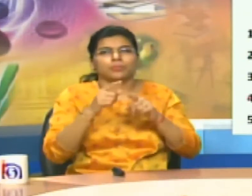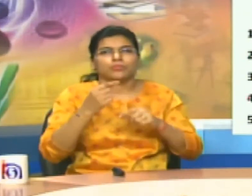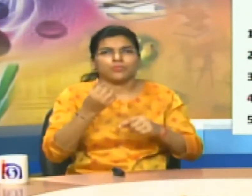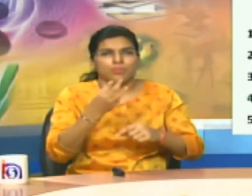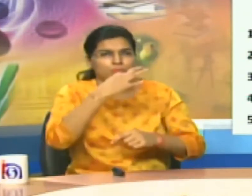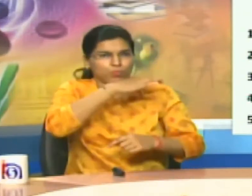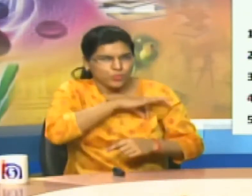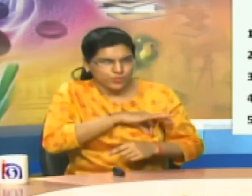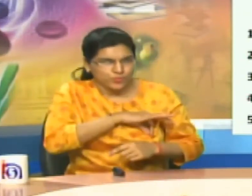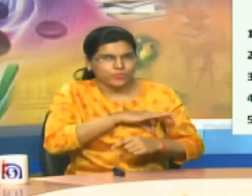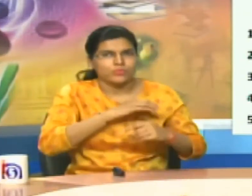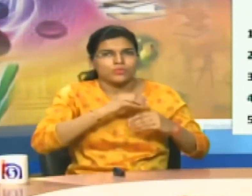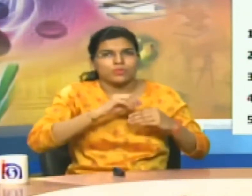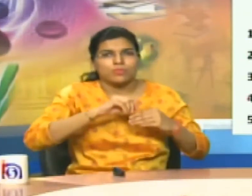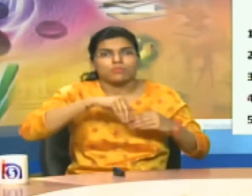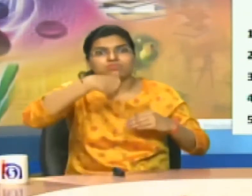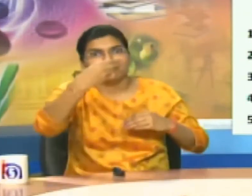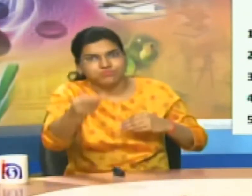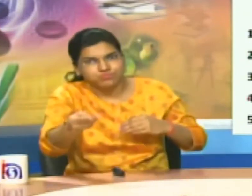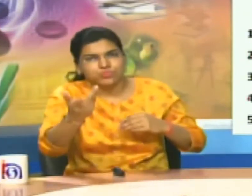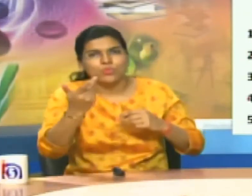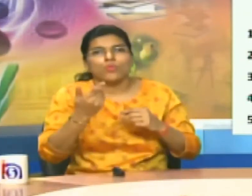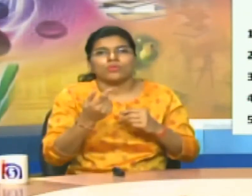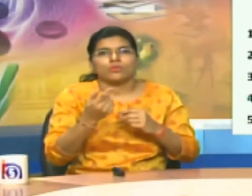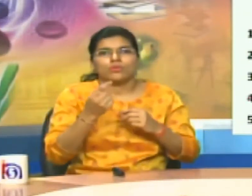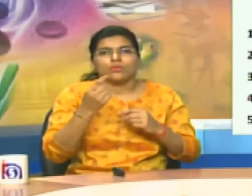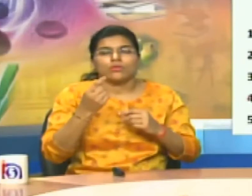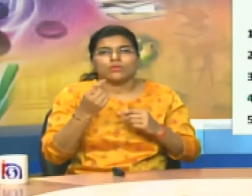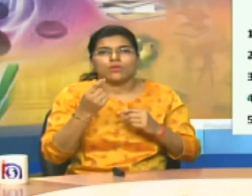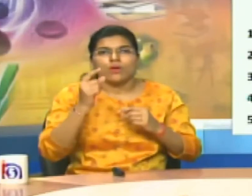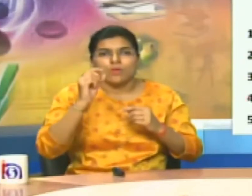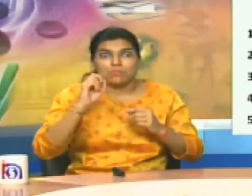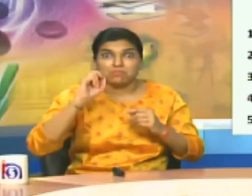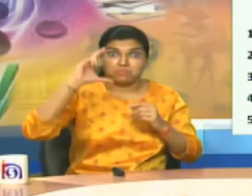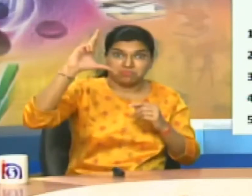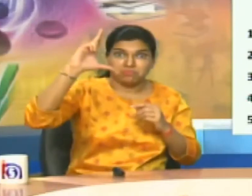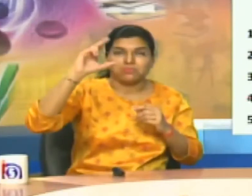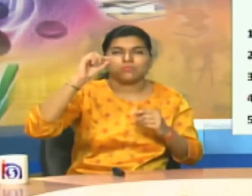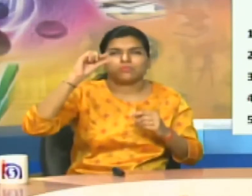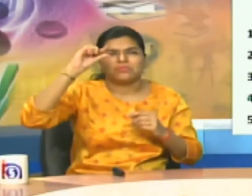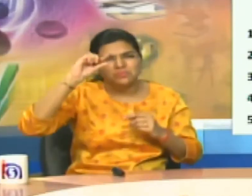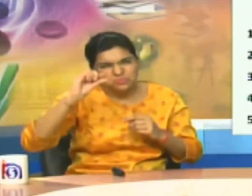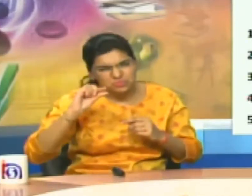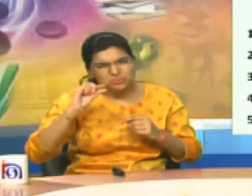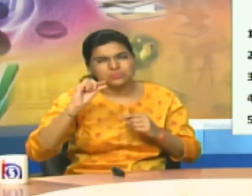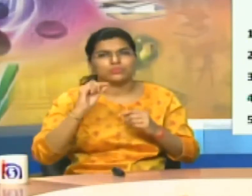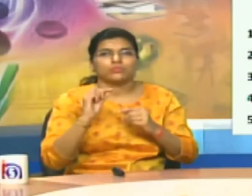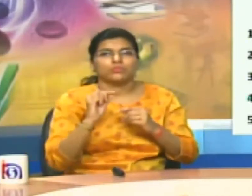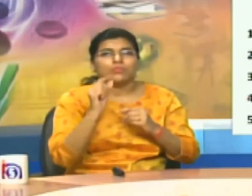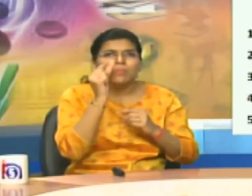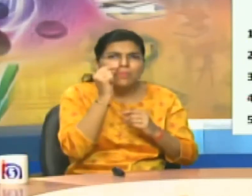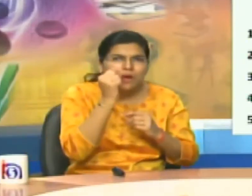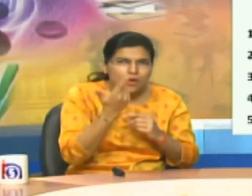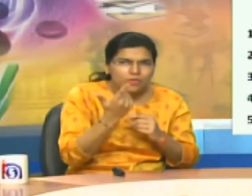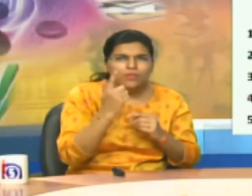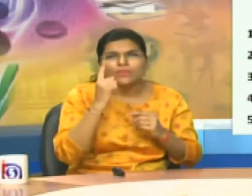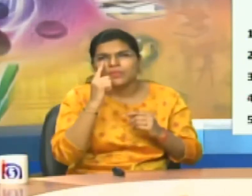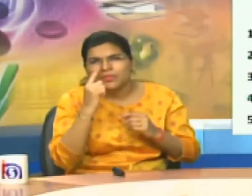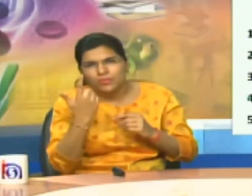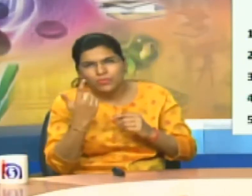any chart, we have to show some profit or there is some expenditure which is more